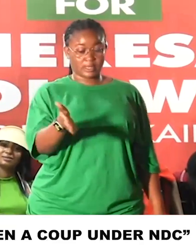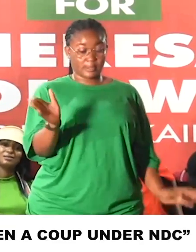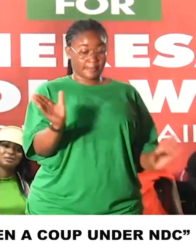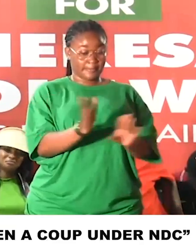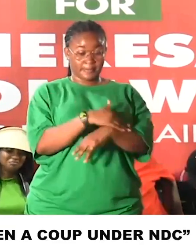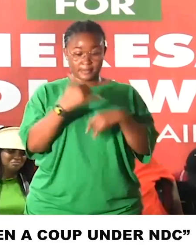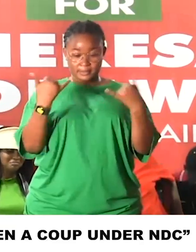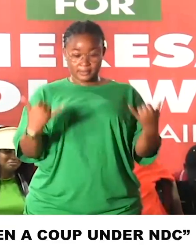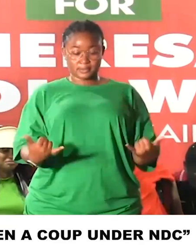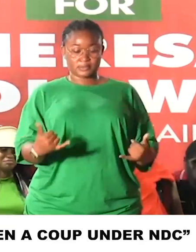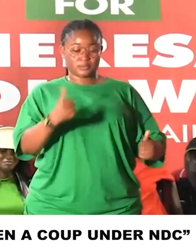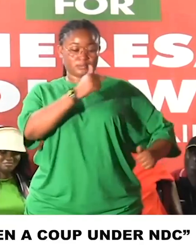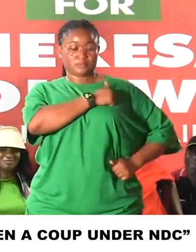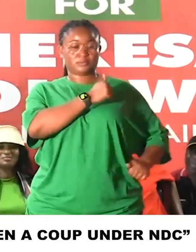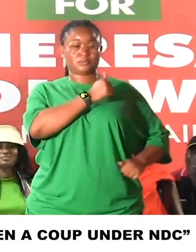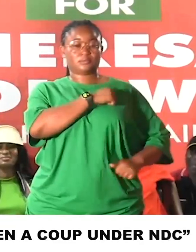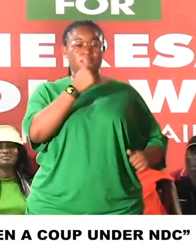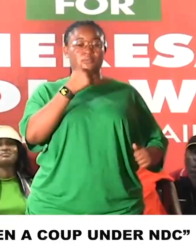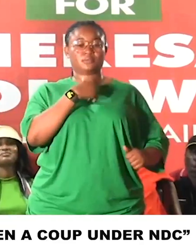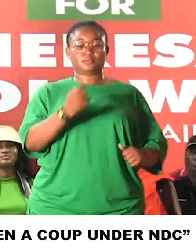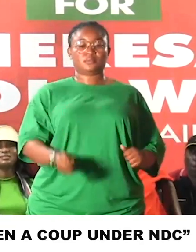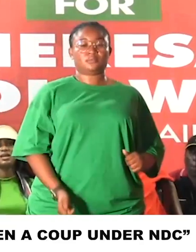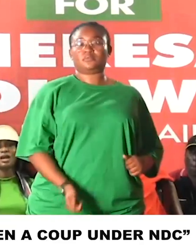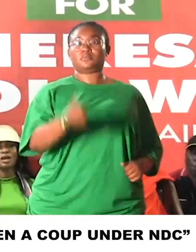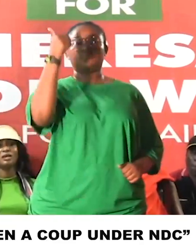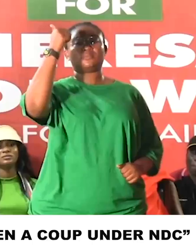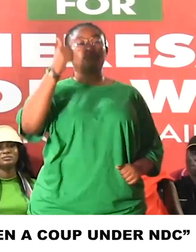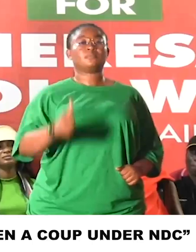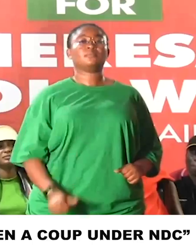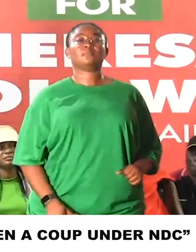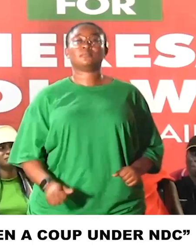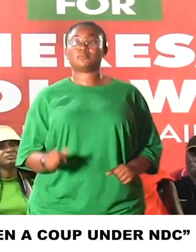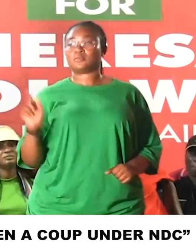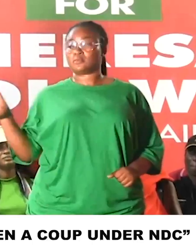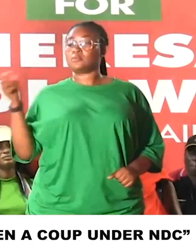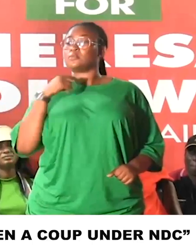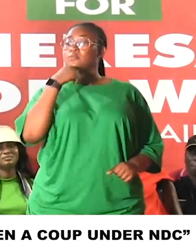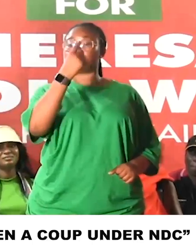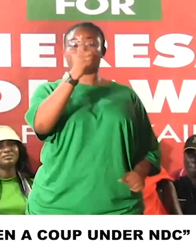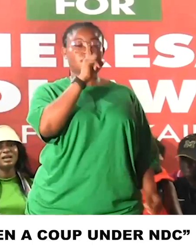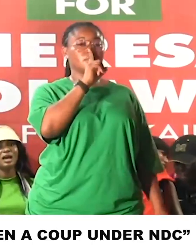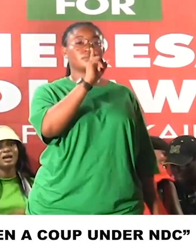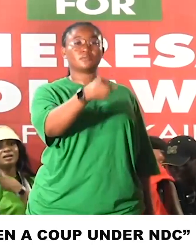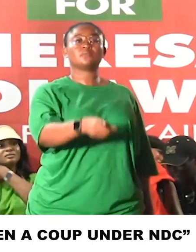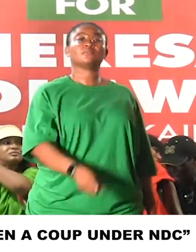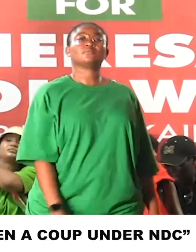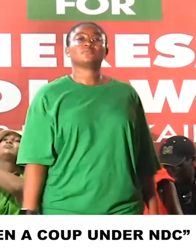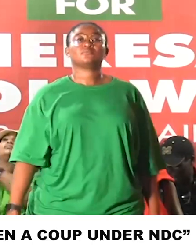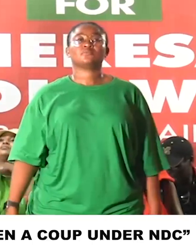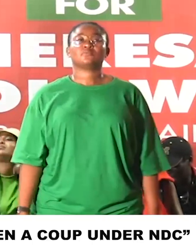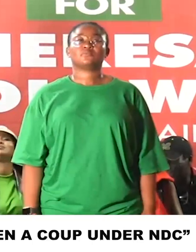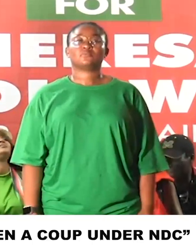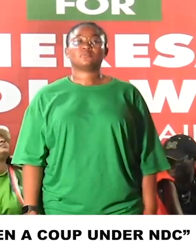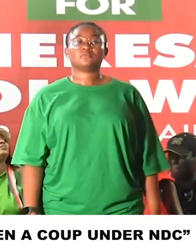by now soldier for etu ya abai ne fi ho me na meka no kwa na meka chemo